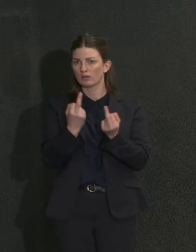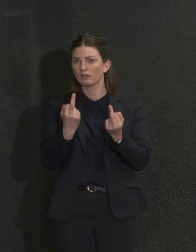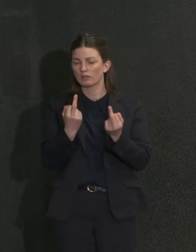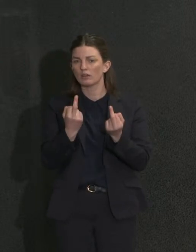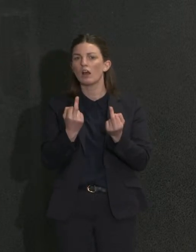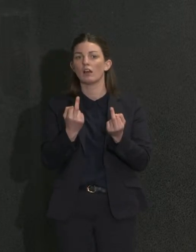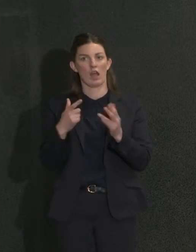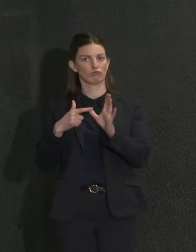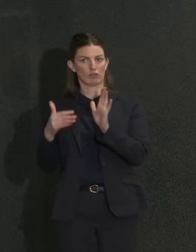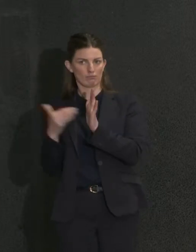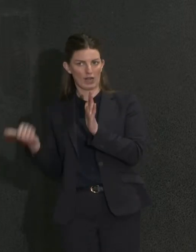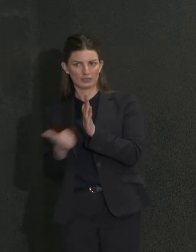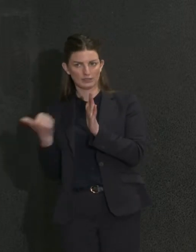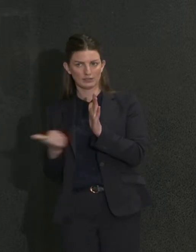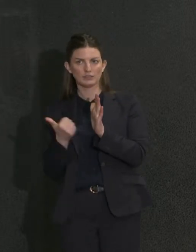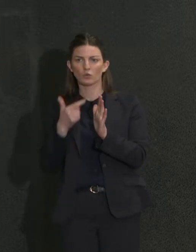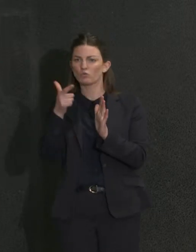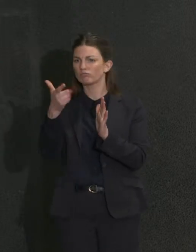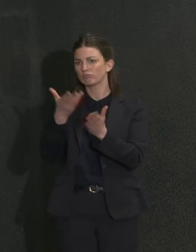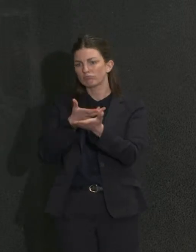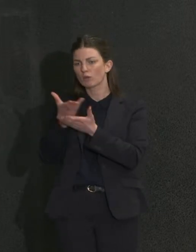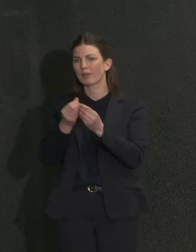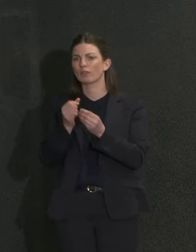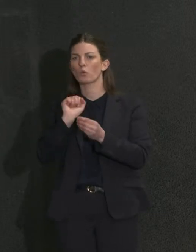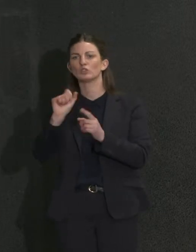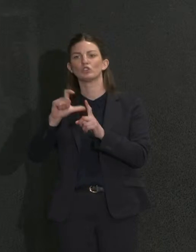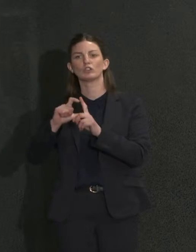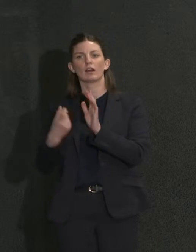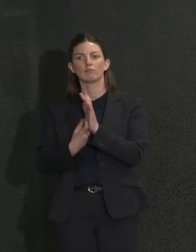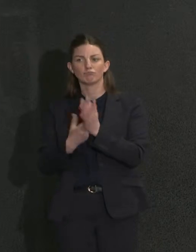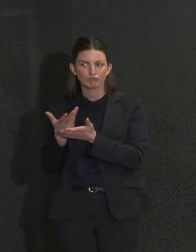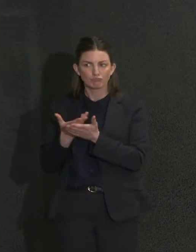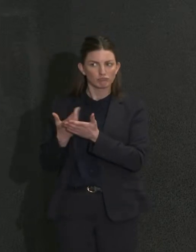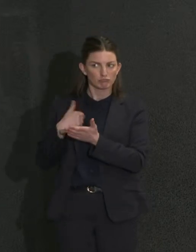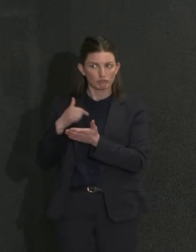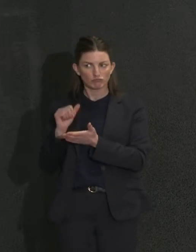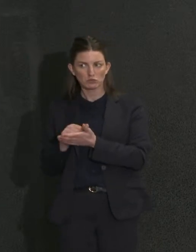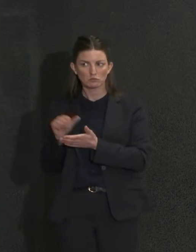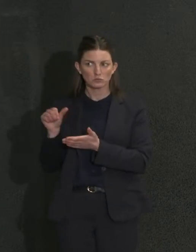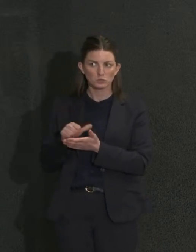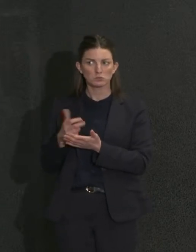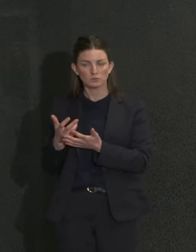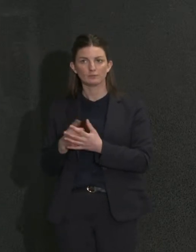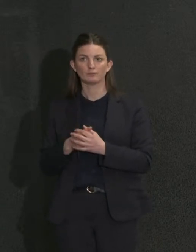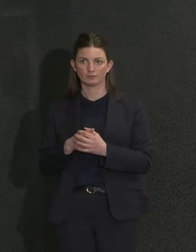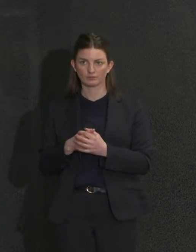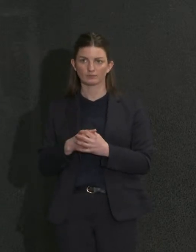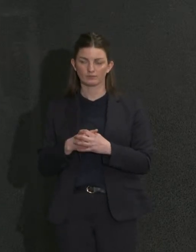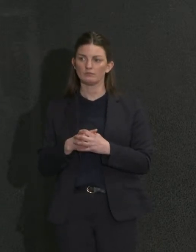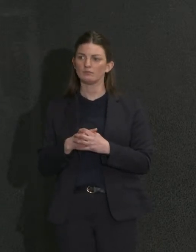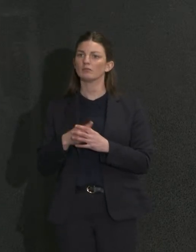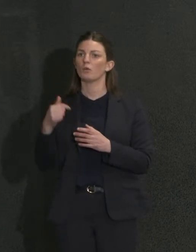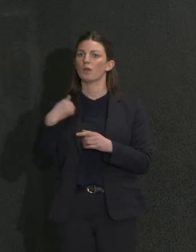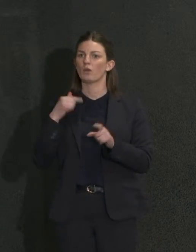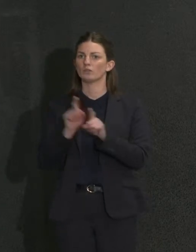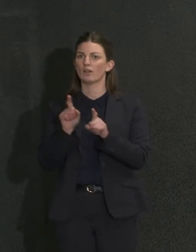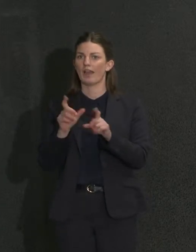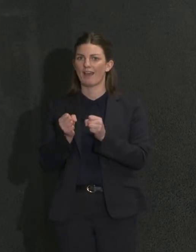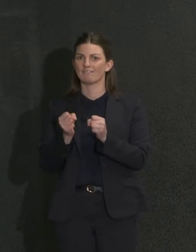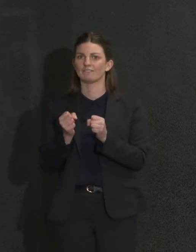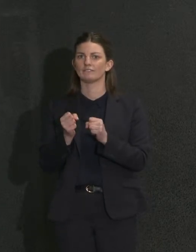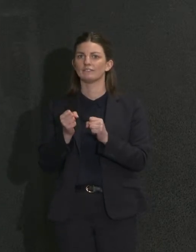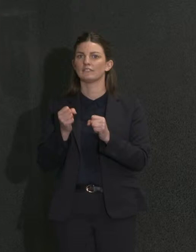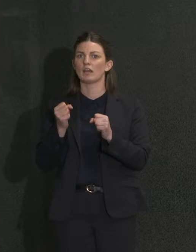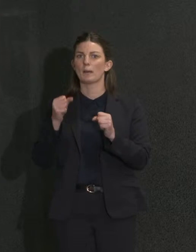AstraZeneca options. Please speak to your GP. We also, of course, are standing up our wider testing system. We have 8 lanes running